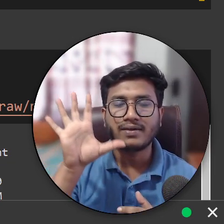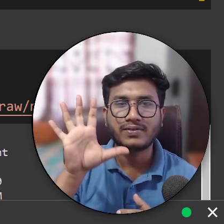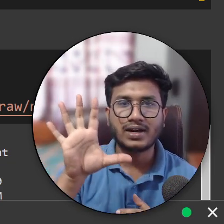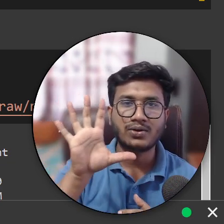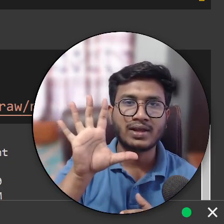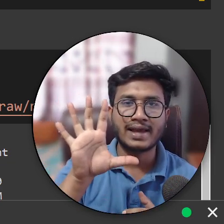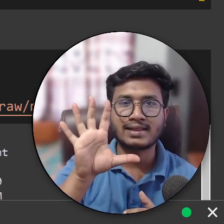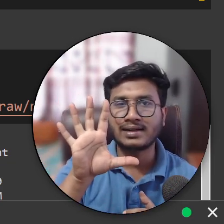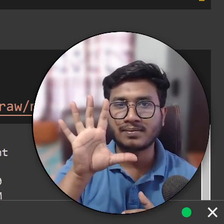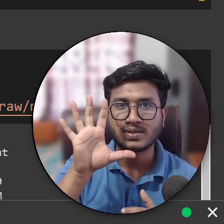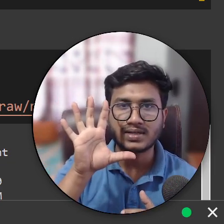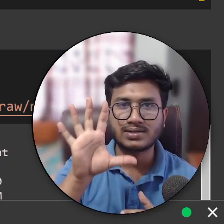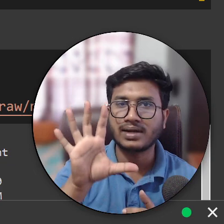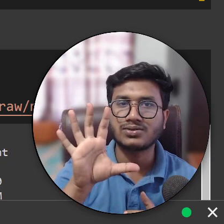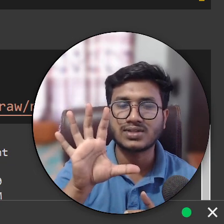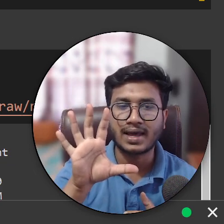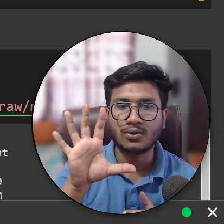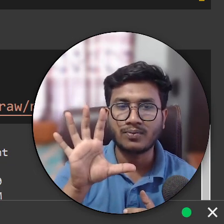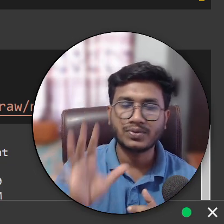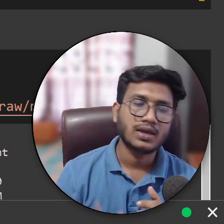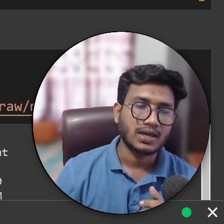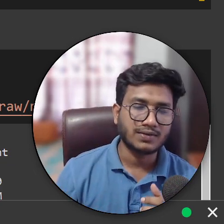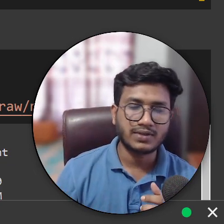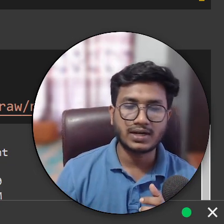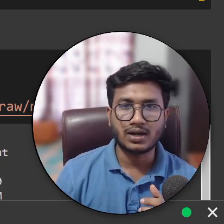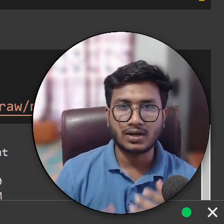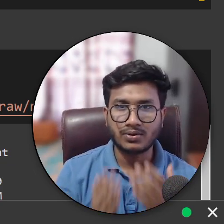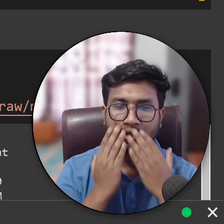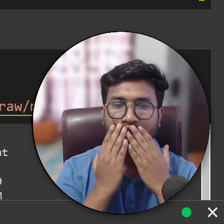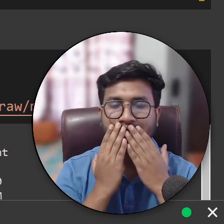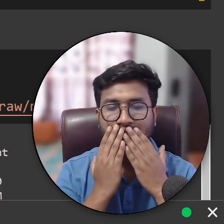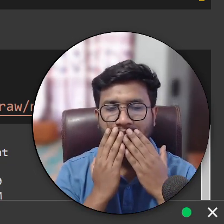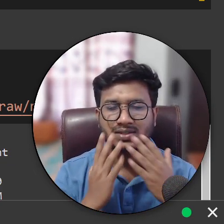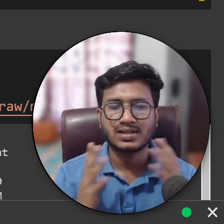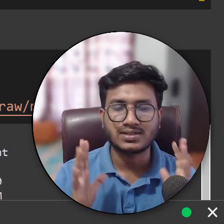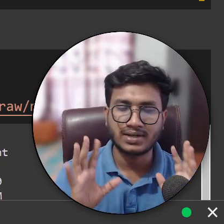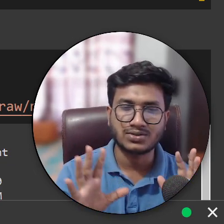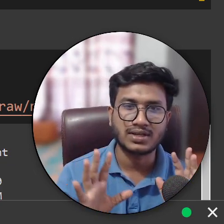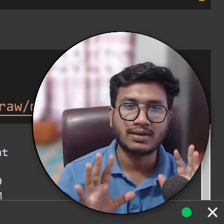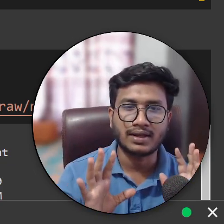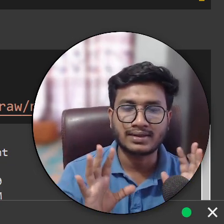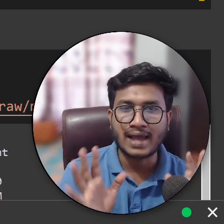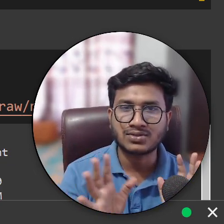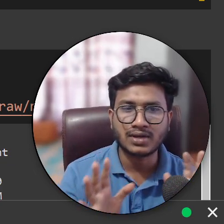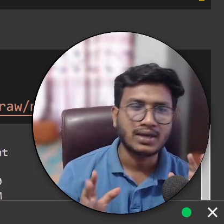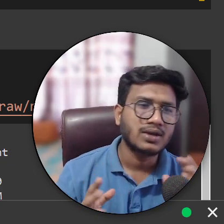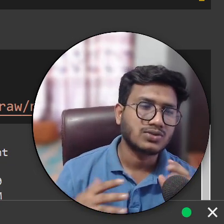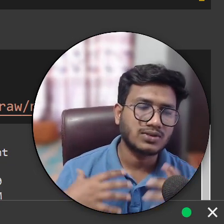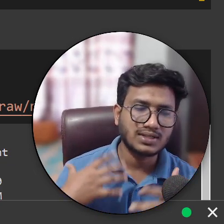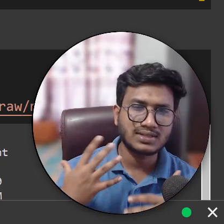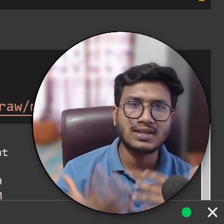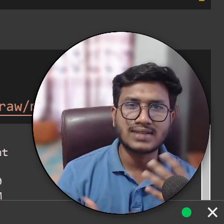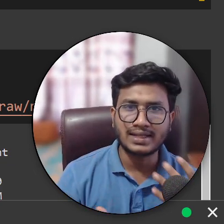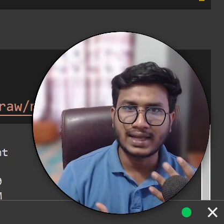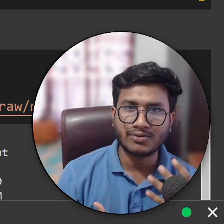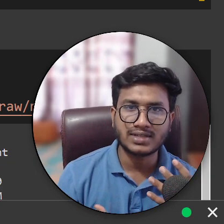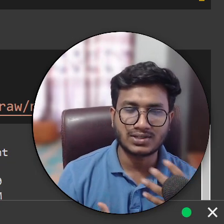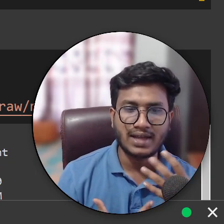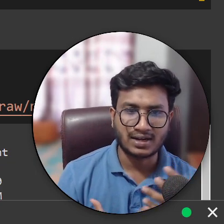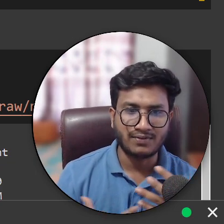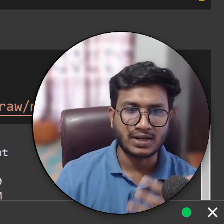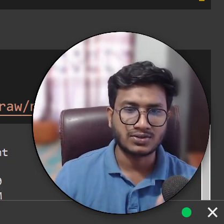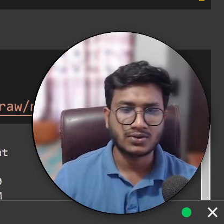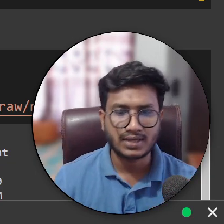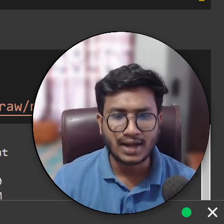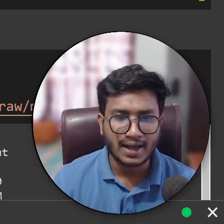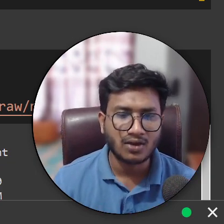say if they're doing like that, that means they're trying to say hello. If they're doing like that, that means they're trying to say thanks. Okay, so this is the sign language